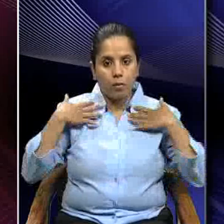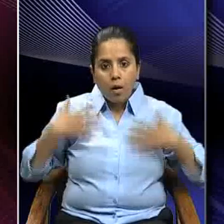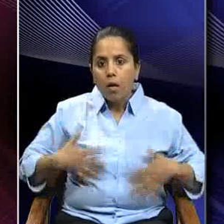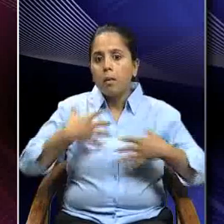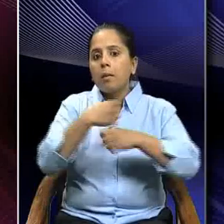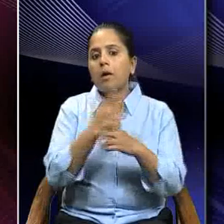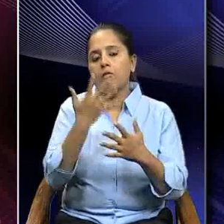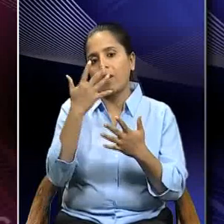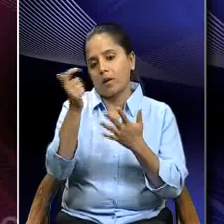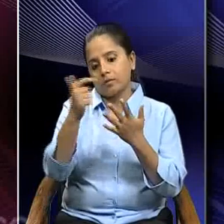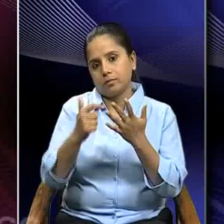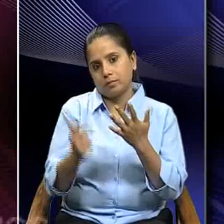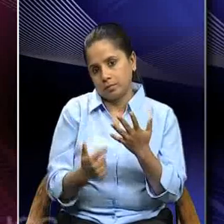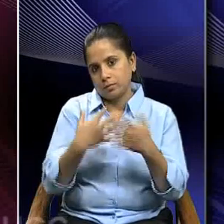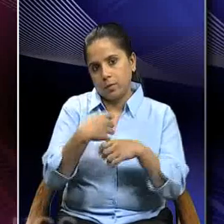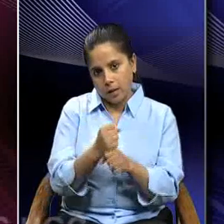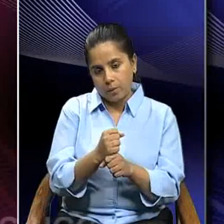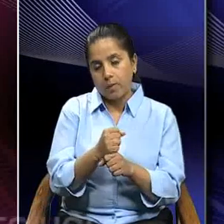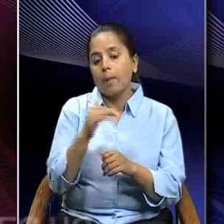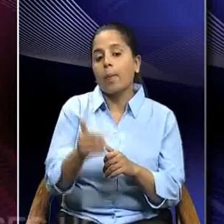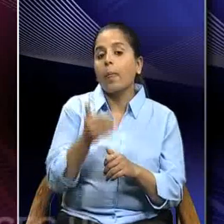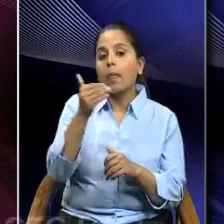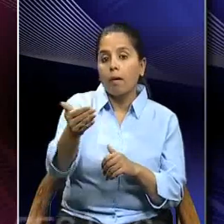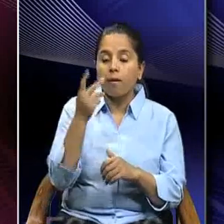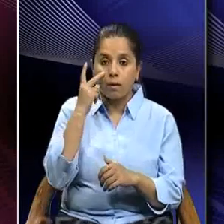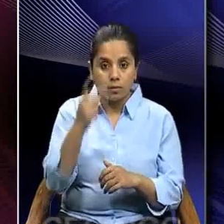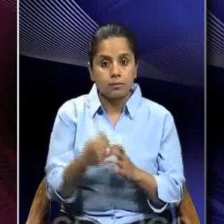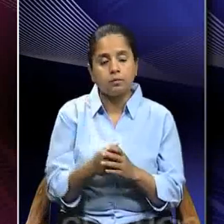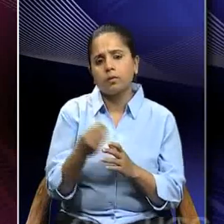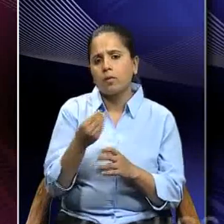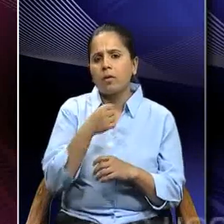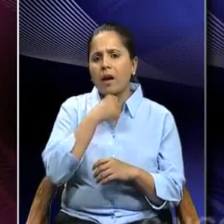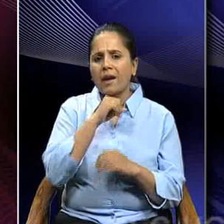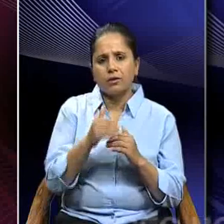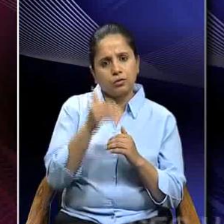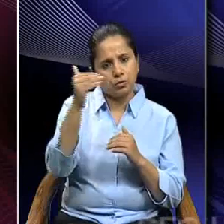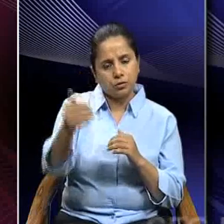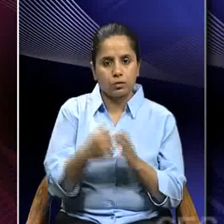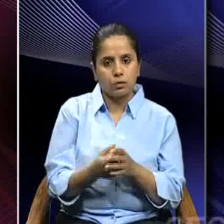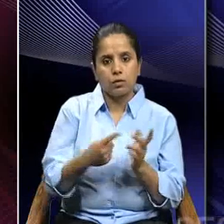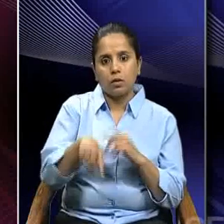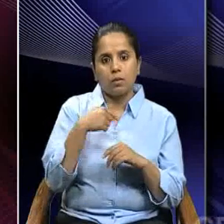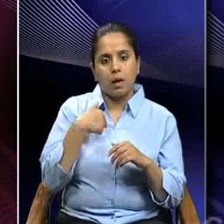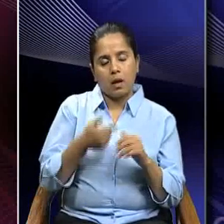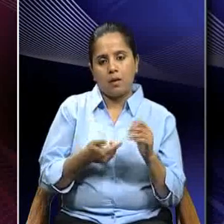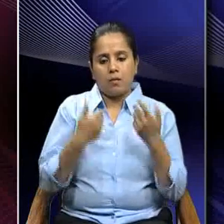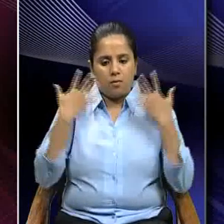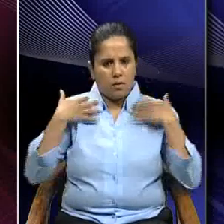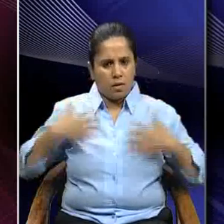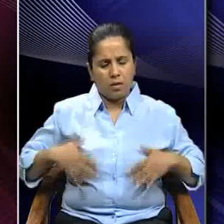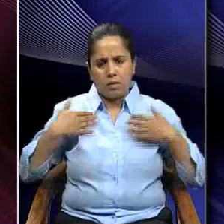those 5 elements, and after a certain age, when we leave our body,